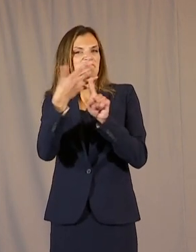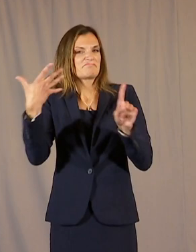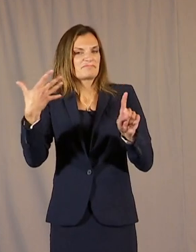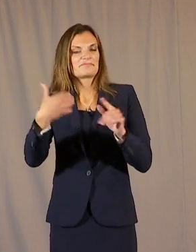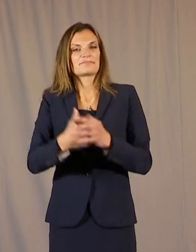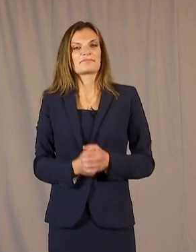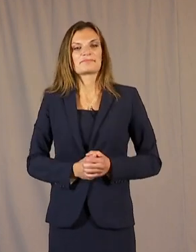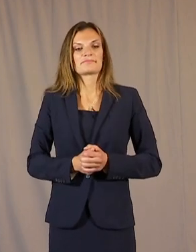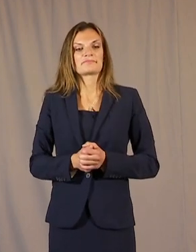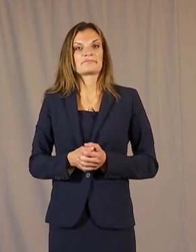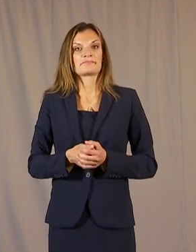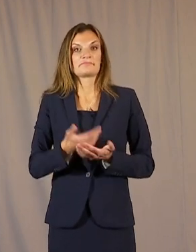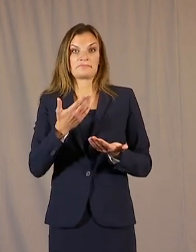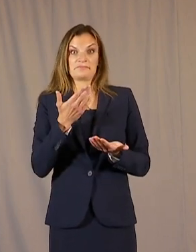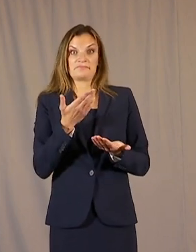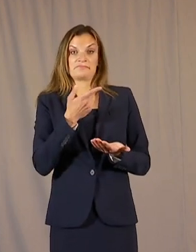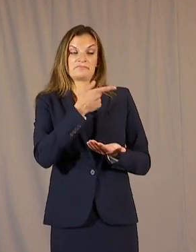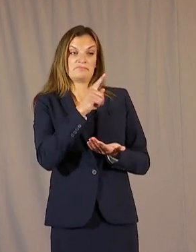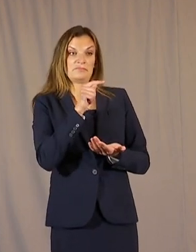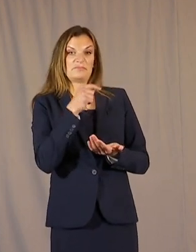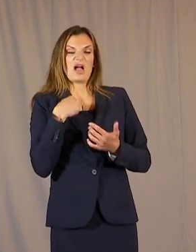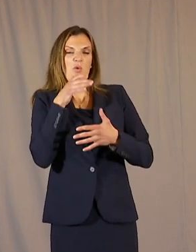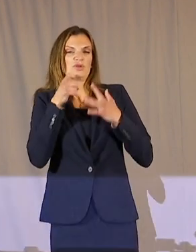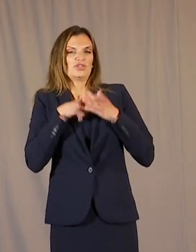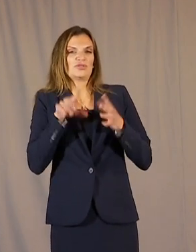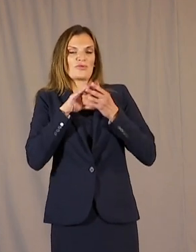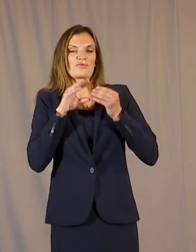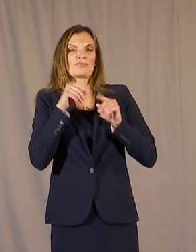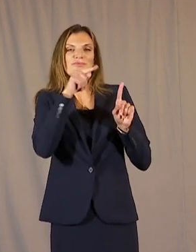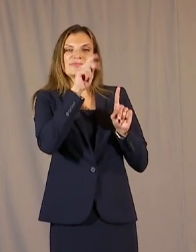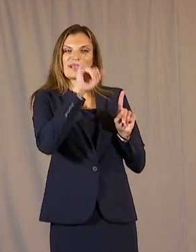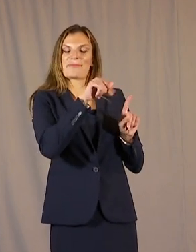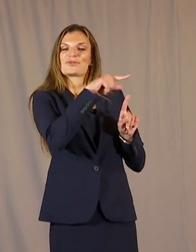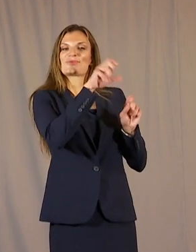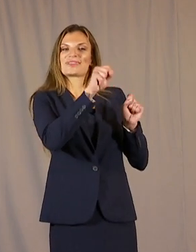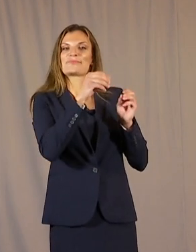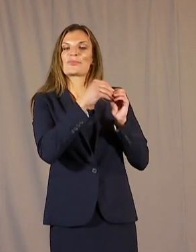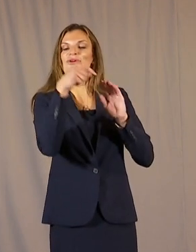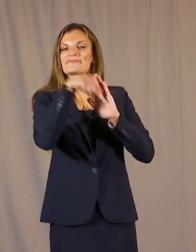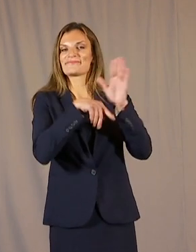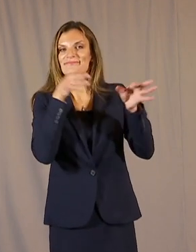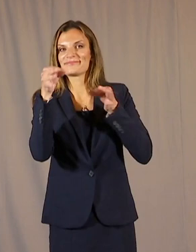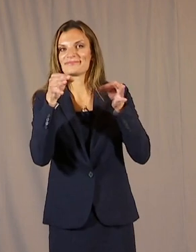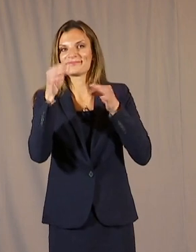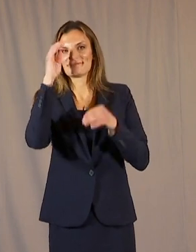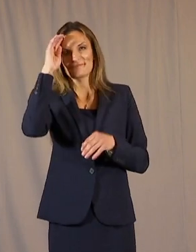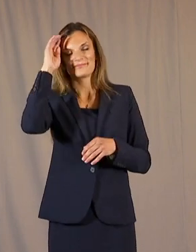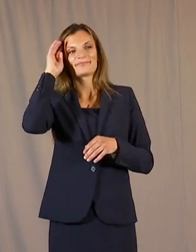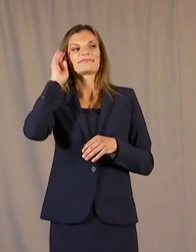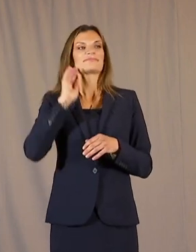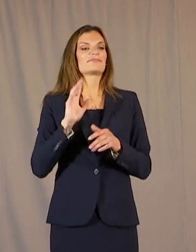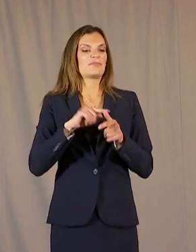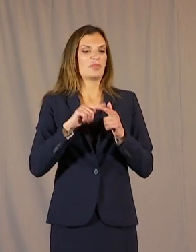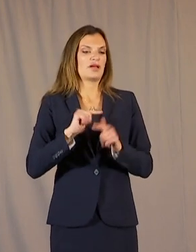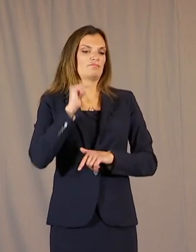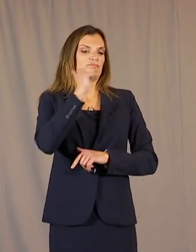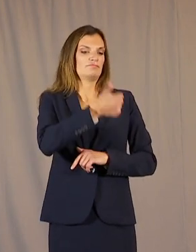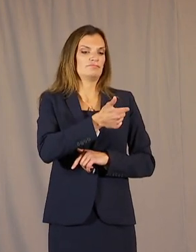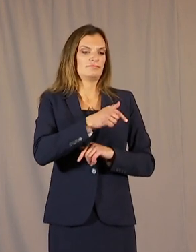perhaps Tommy, you can continue just to allude a little bit, and then I would like to go next to Jametta.